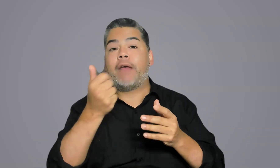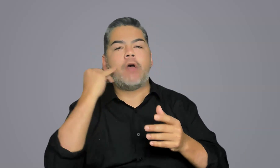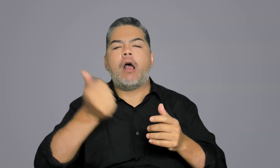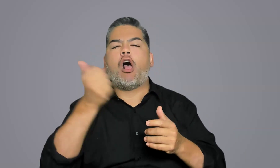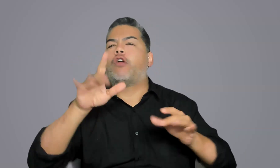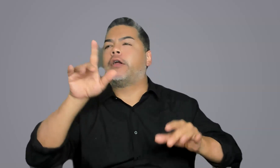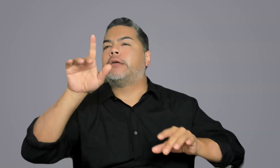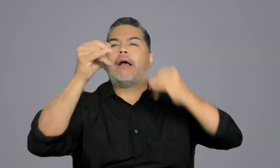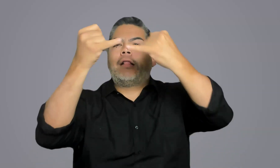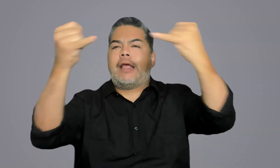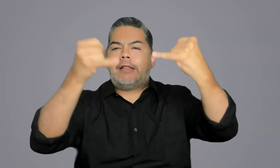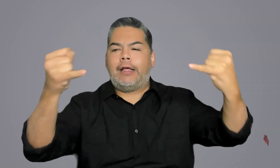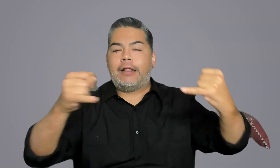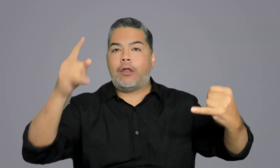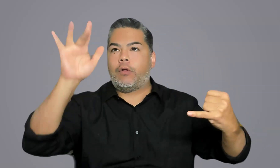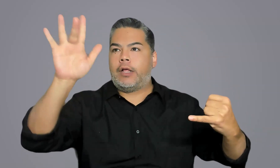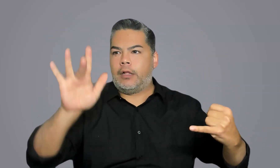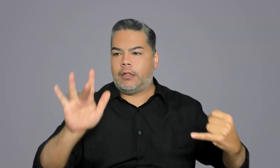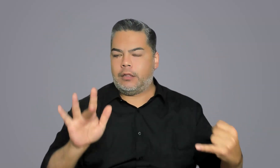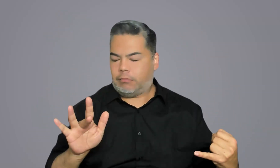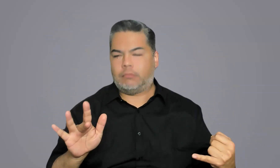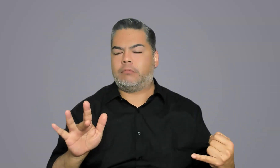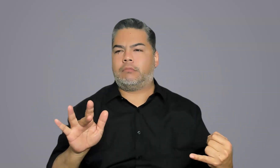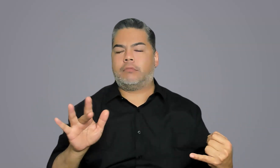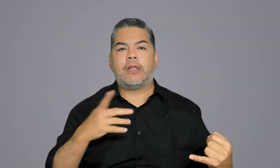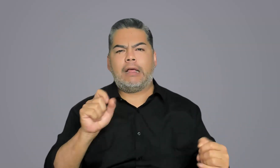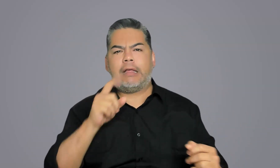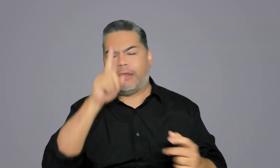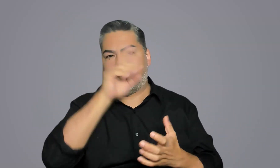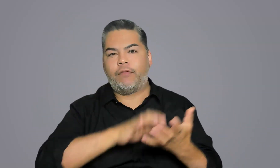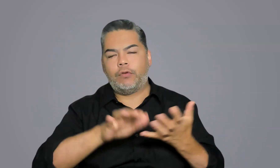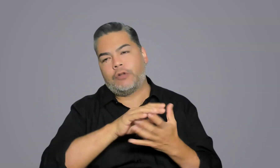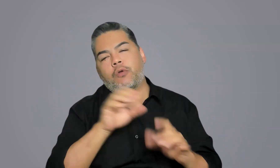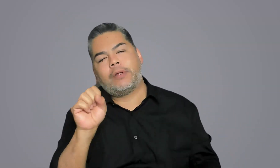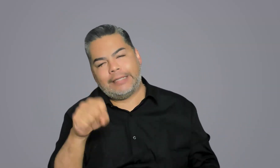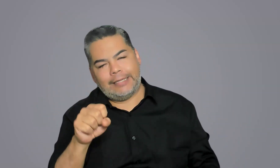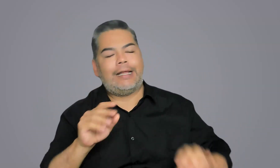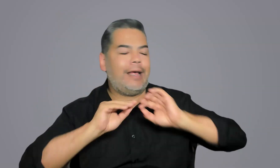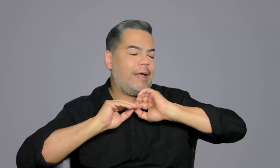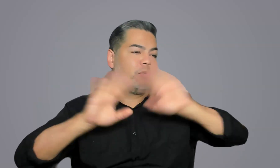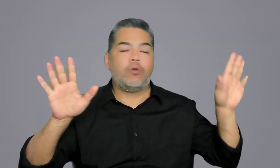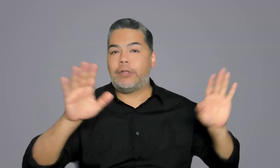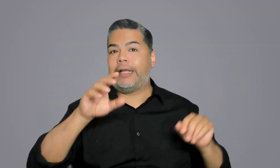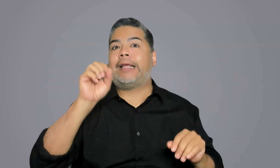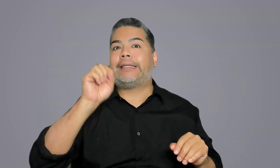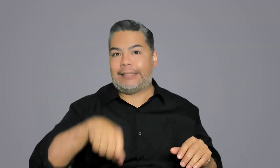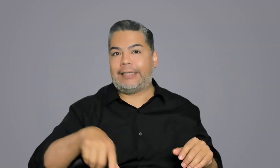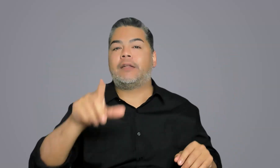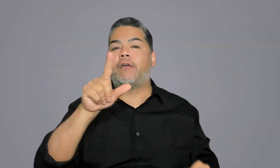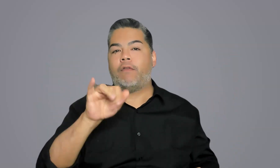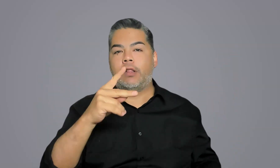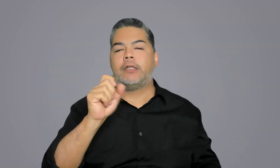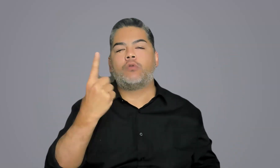click on it because you assume it's probably a link and it's not, and it can just get a little bit confusing. So yes, absolutely, keep your underline for links, but links